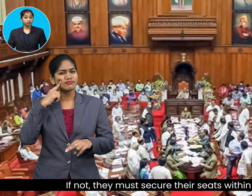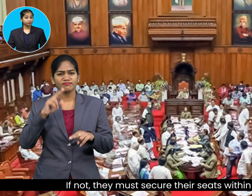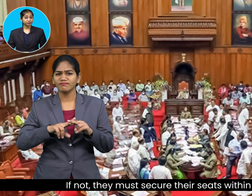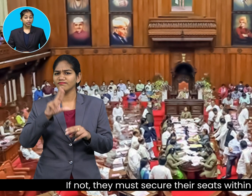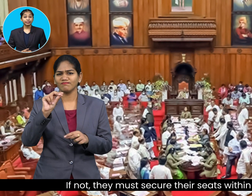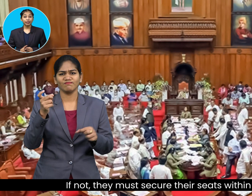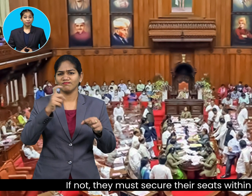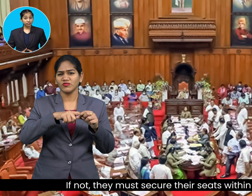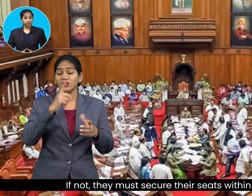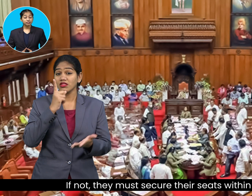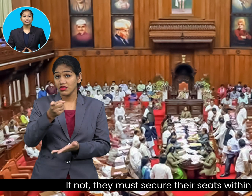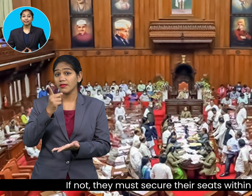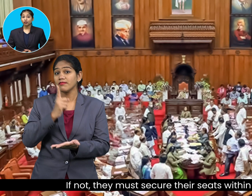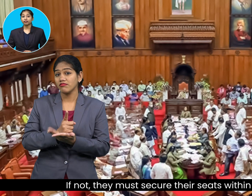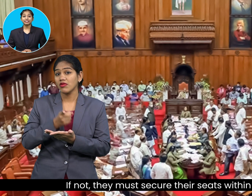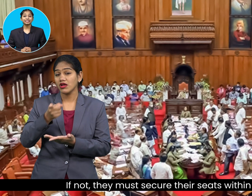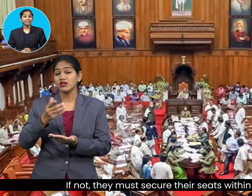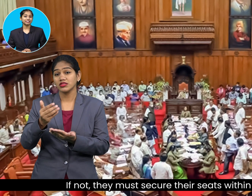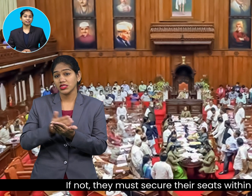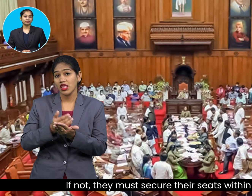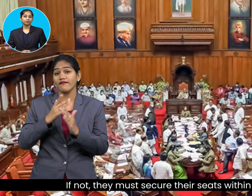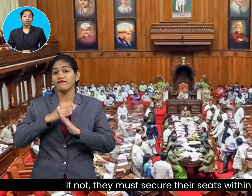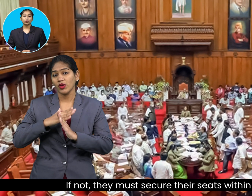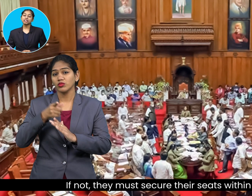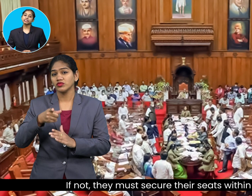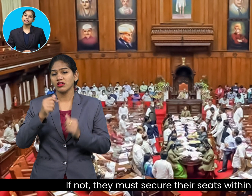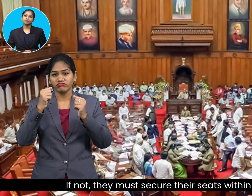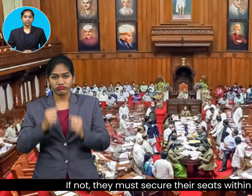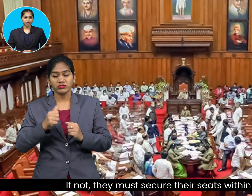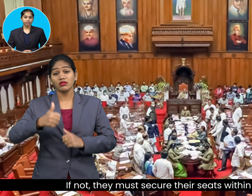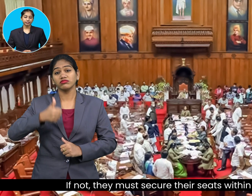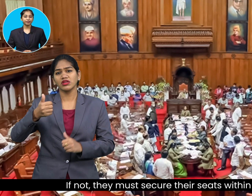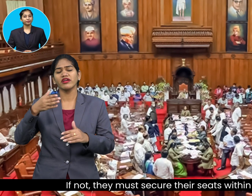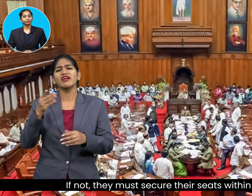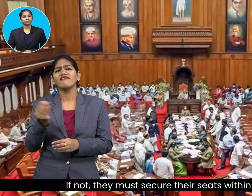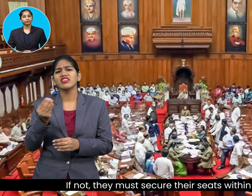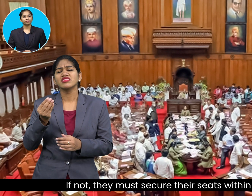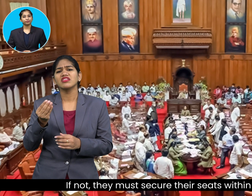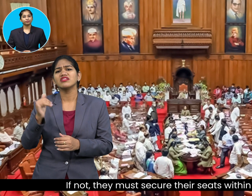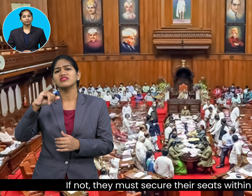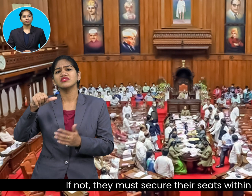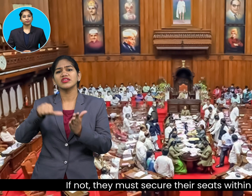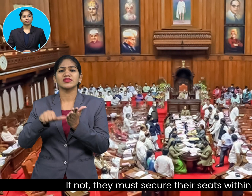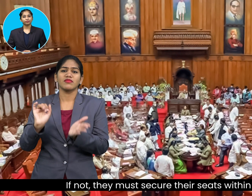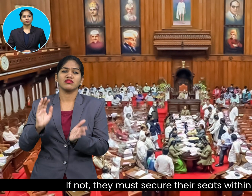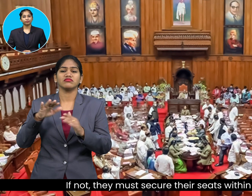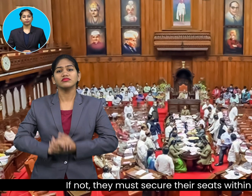If not, they must secure their seats within 6 months.